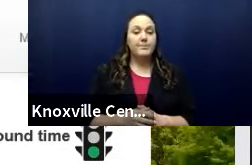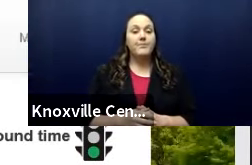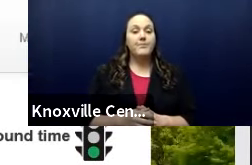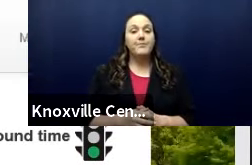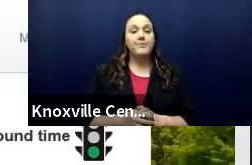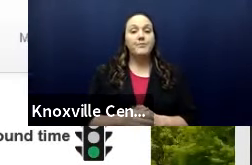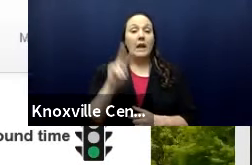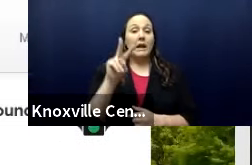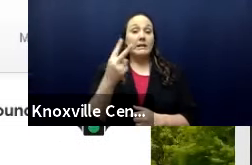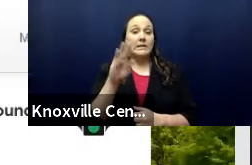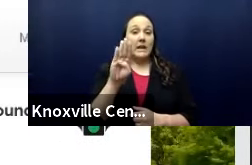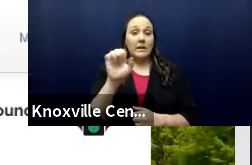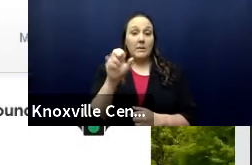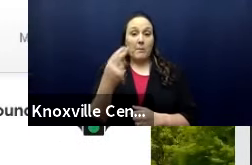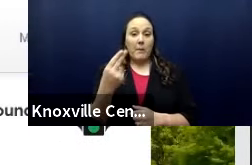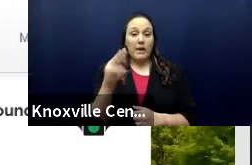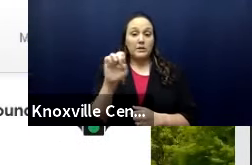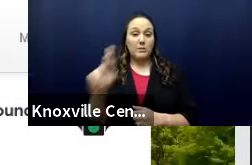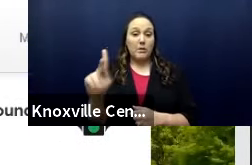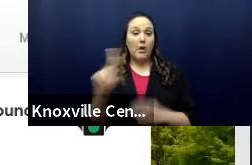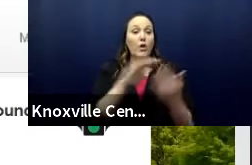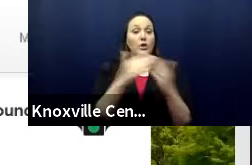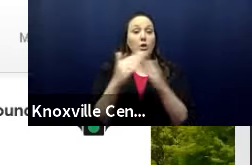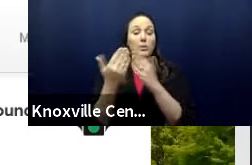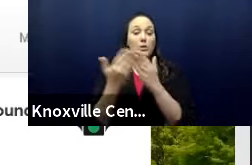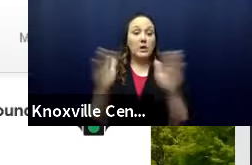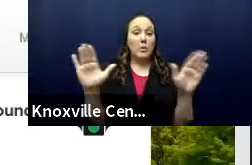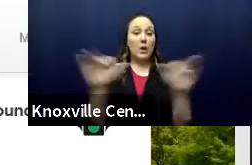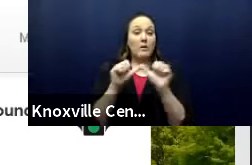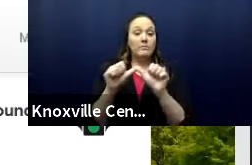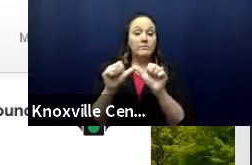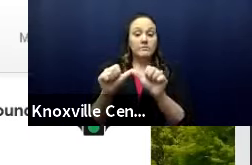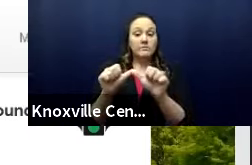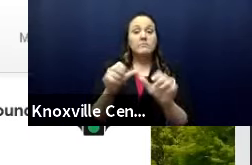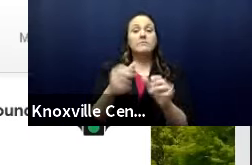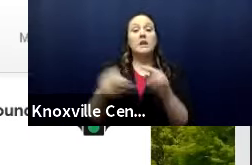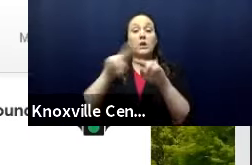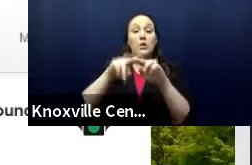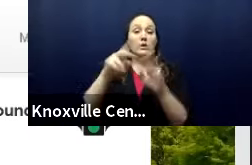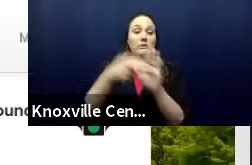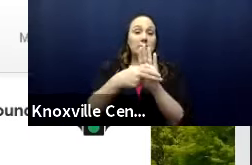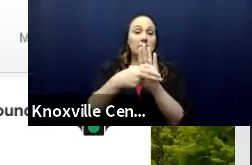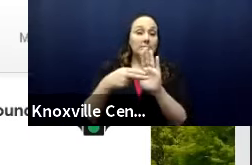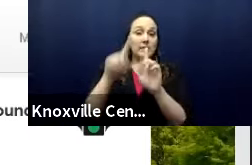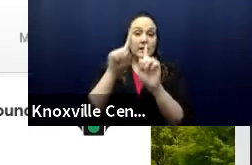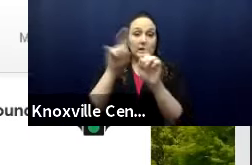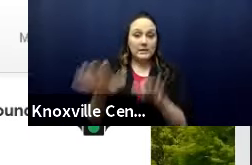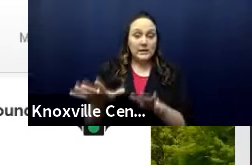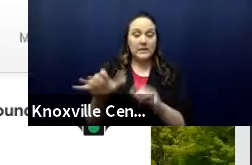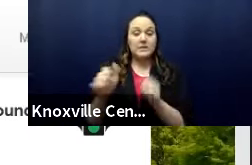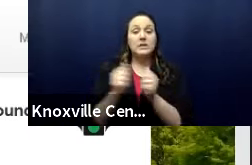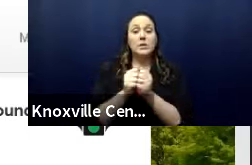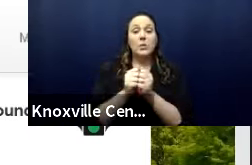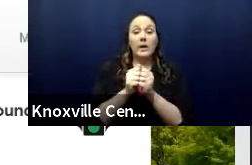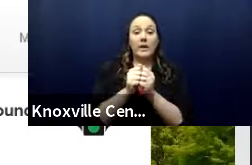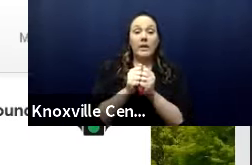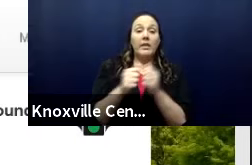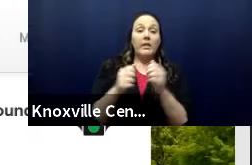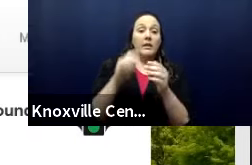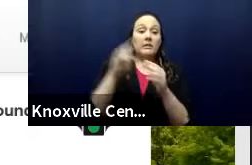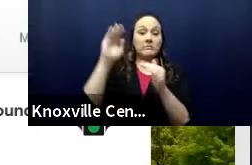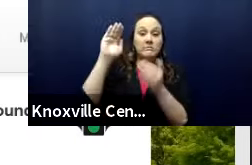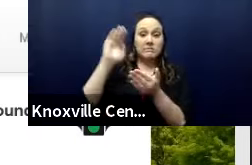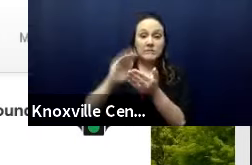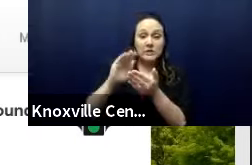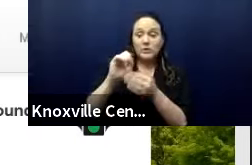Our second benchmark, community-wide sustained and increased diagnostic testing with consistent or decreased test result reporting